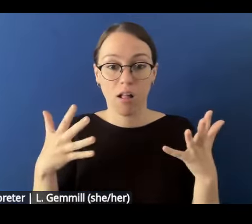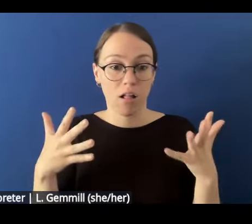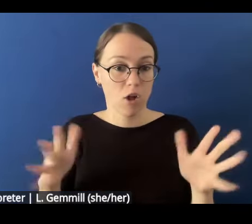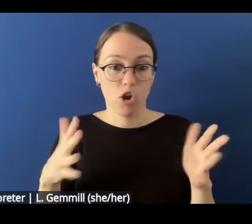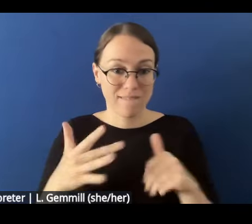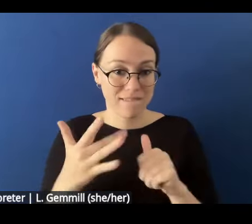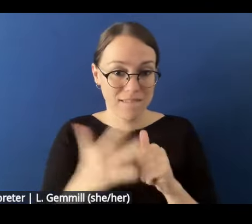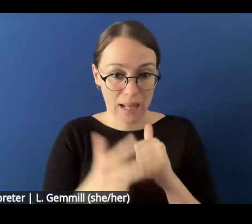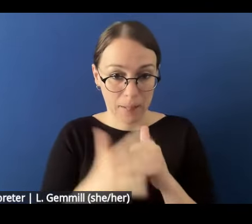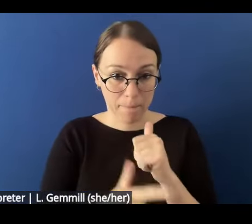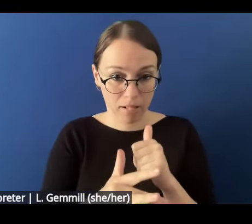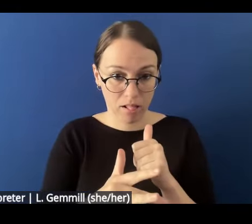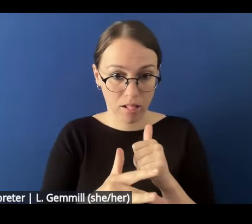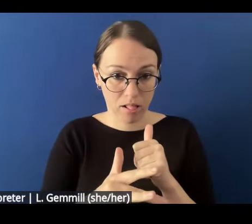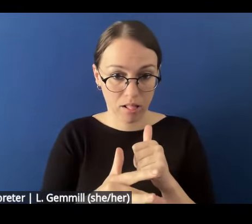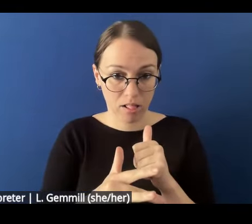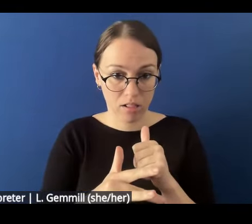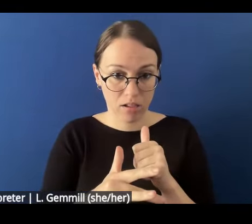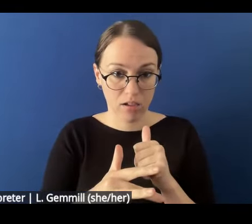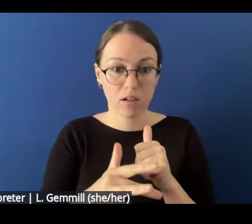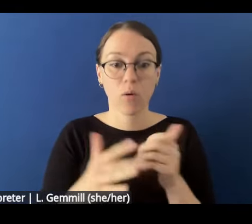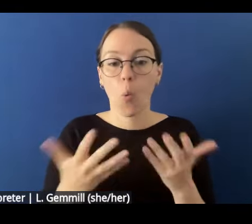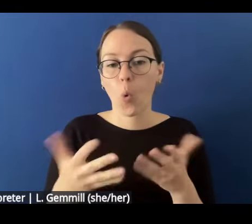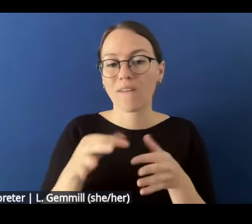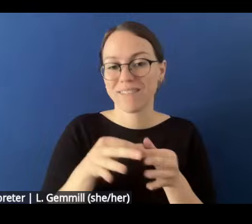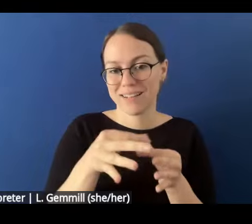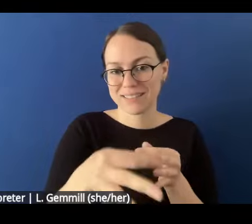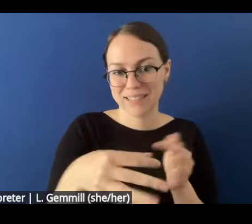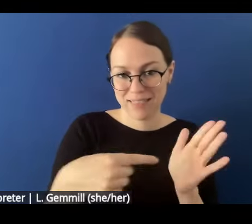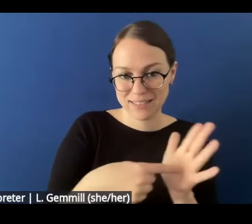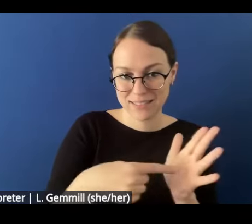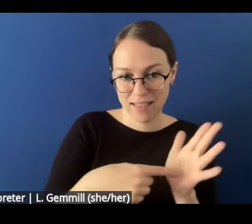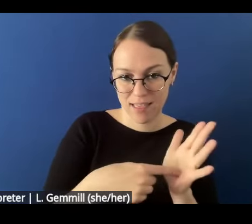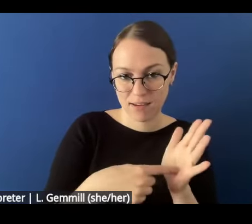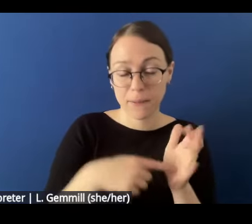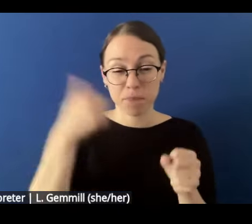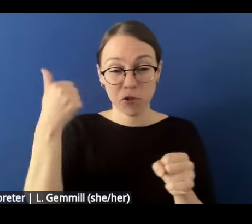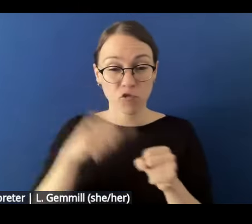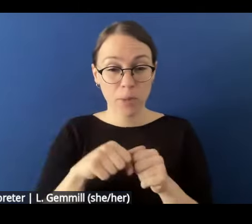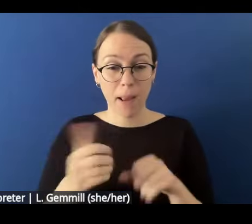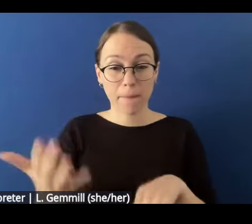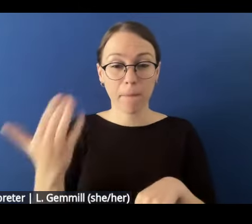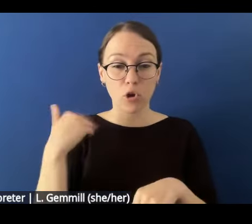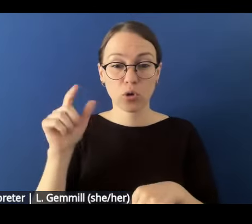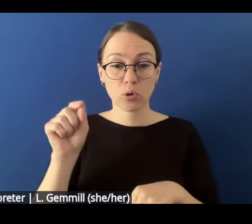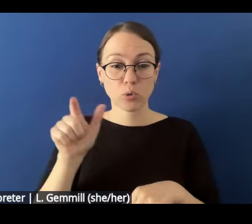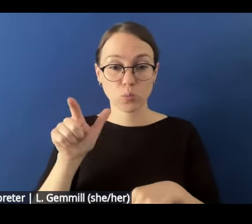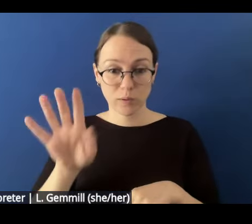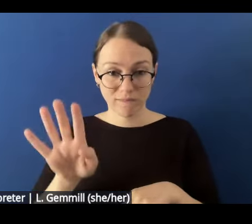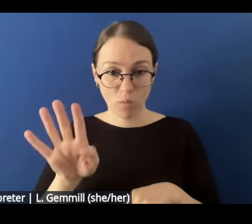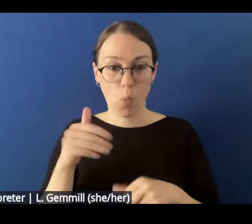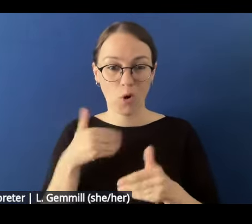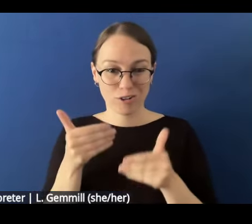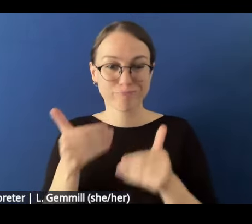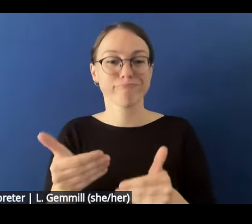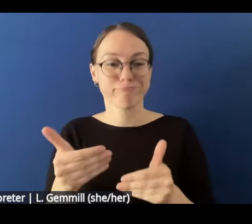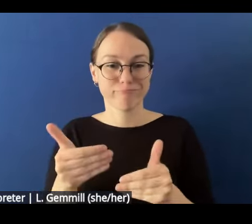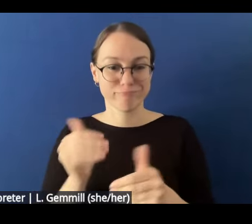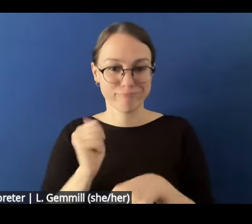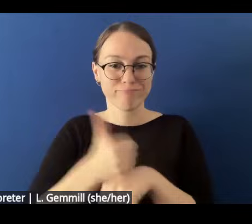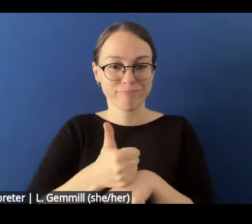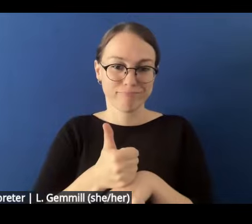might recall from 2024, and with the adoption of random sampling for statewide candidates,